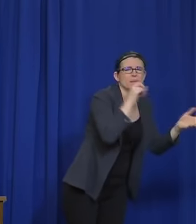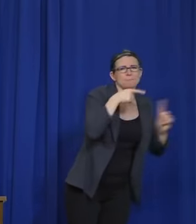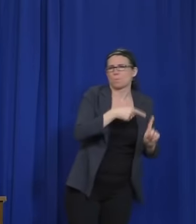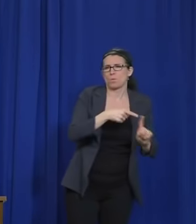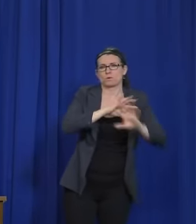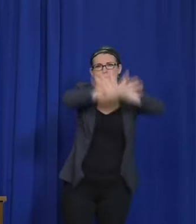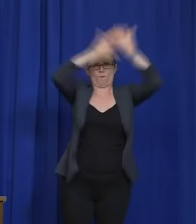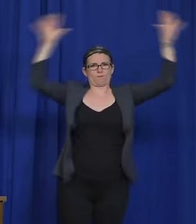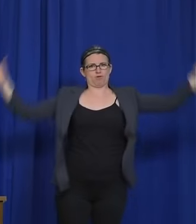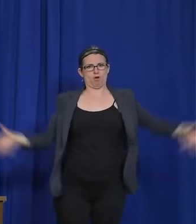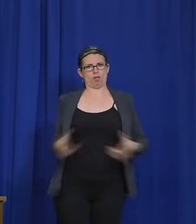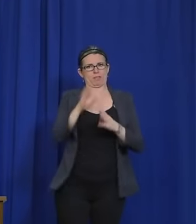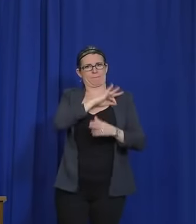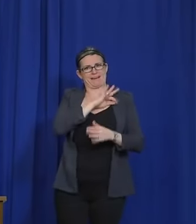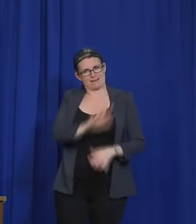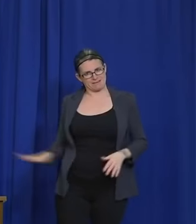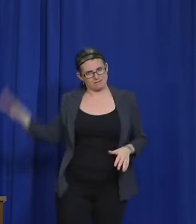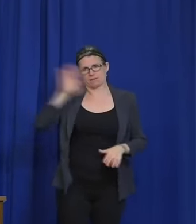Herald. Kevin, do you have a question?